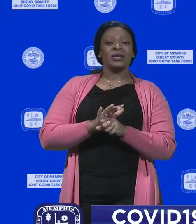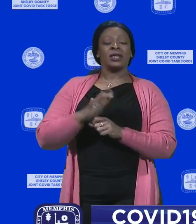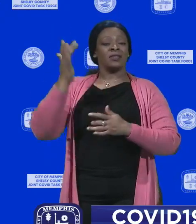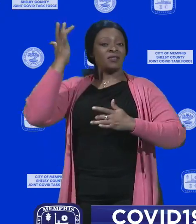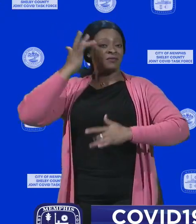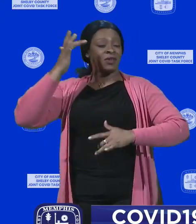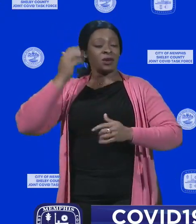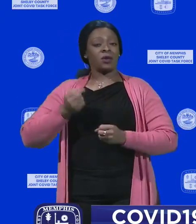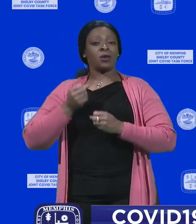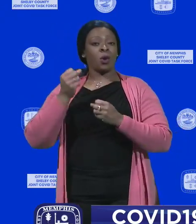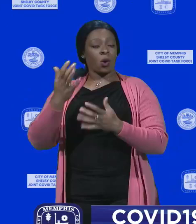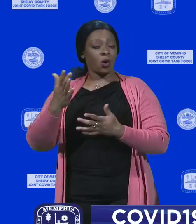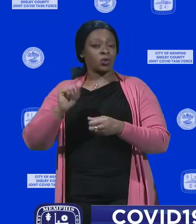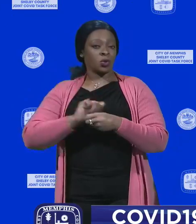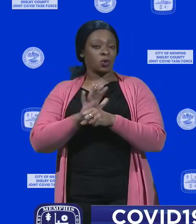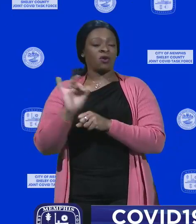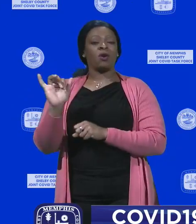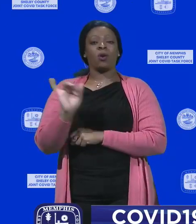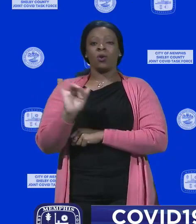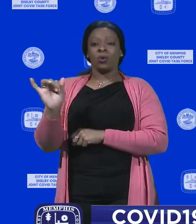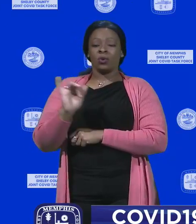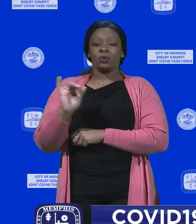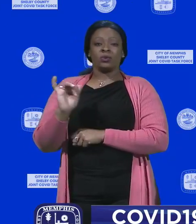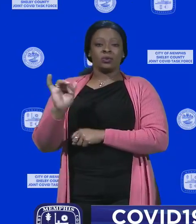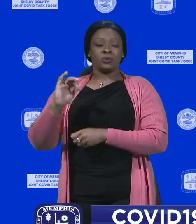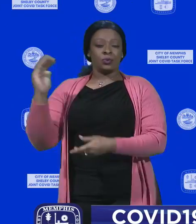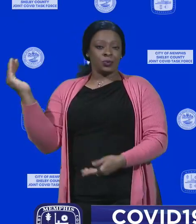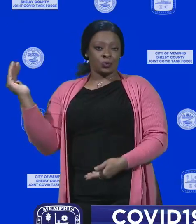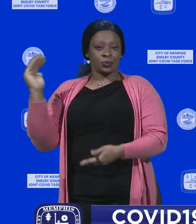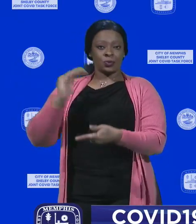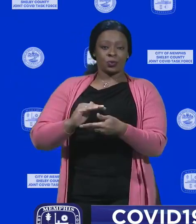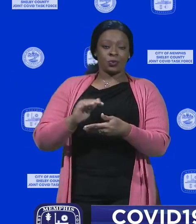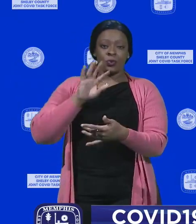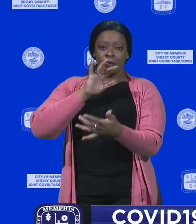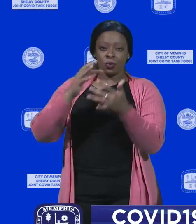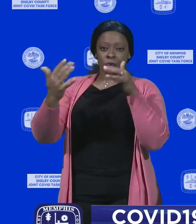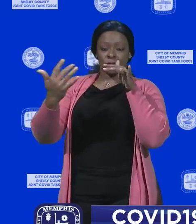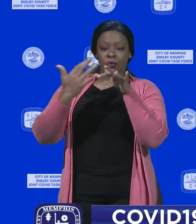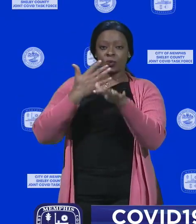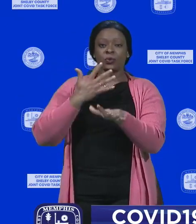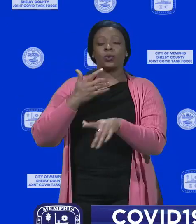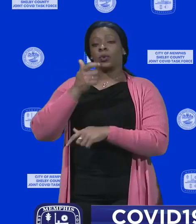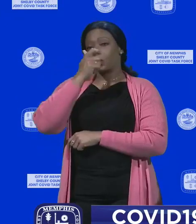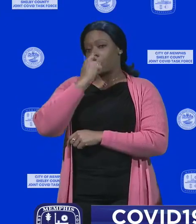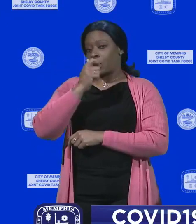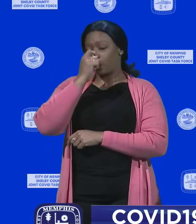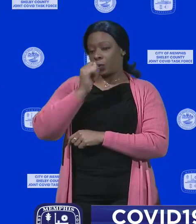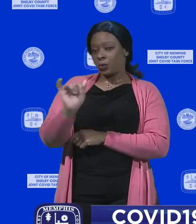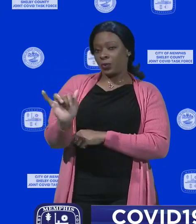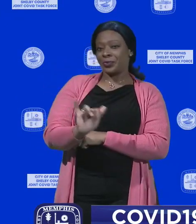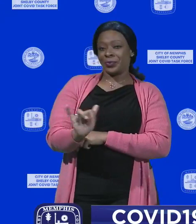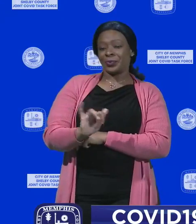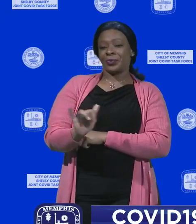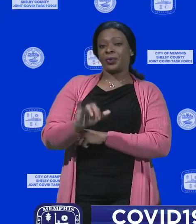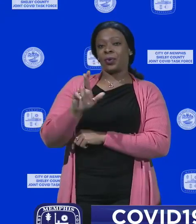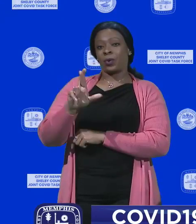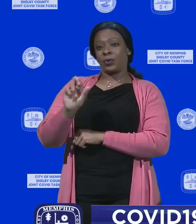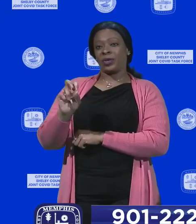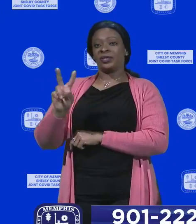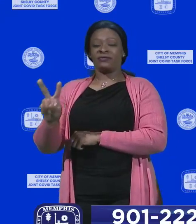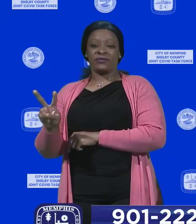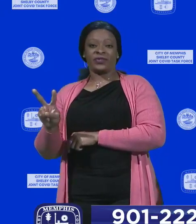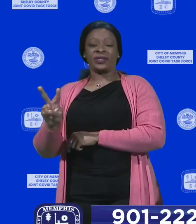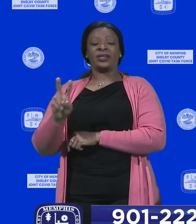virus that causes COVID, but they also disrupted the transmission of the common cold, of RSV,